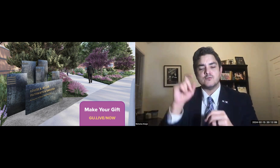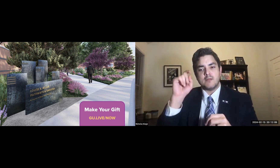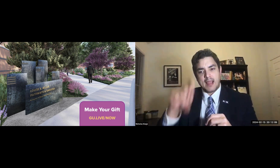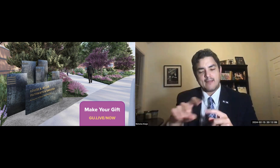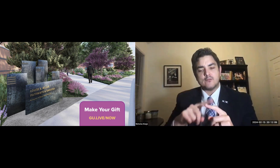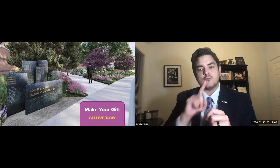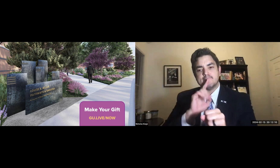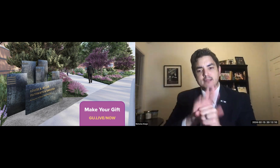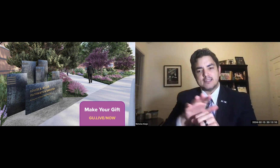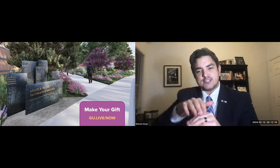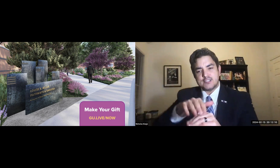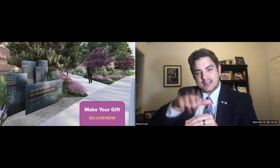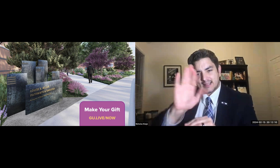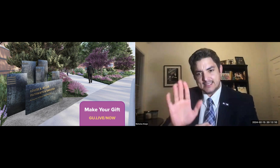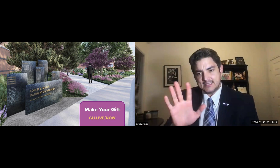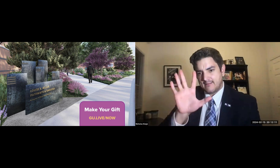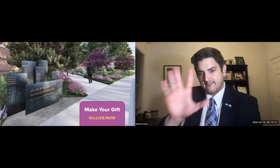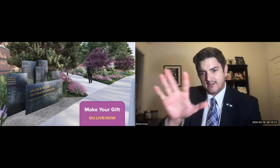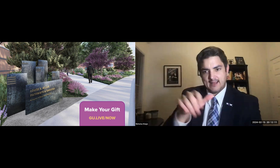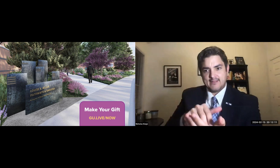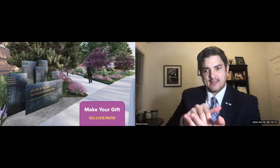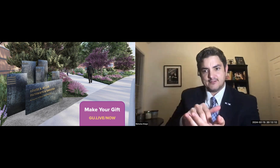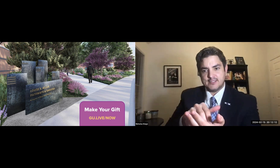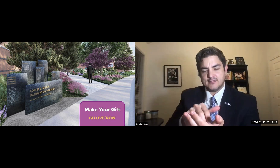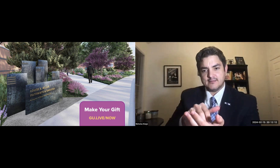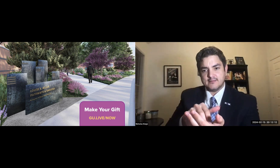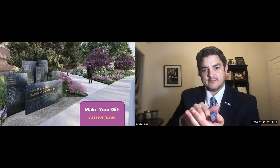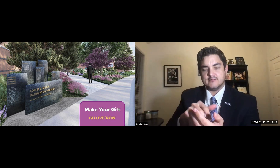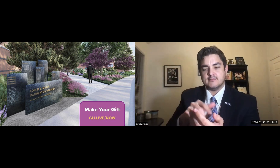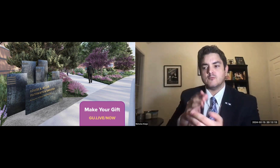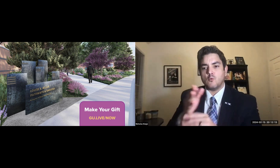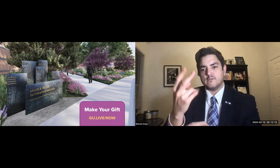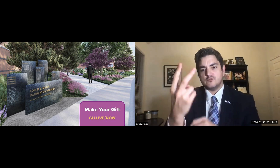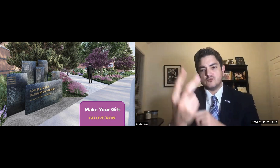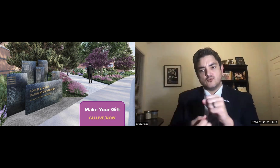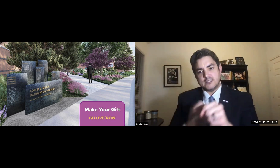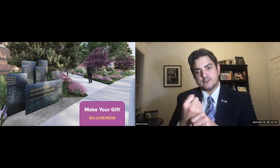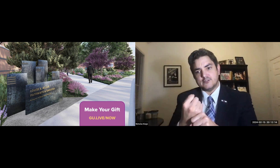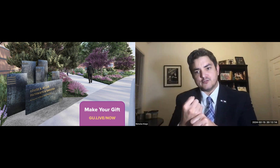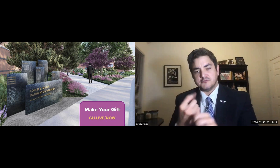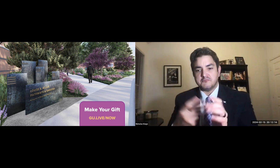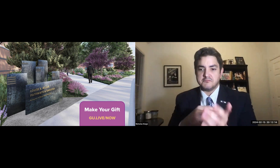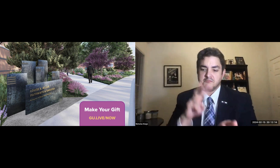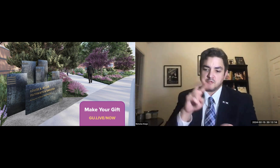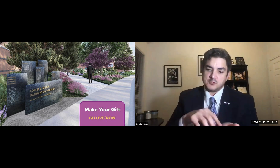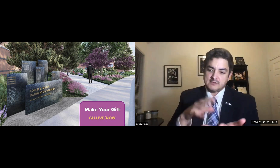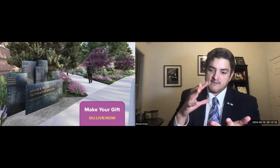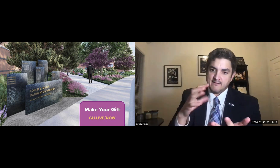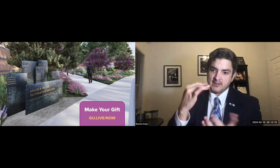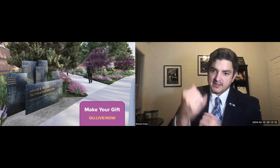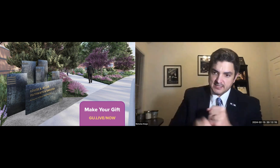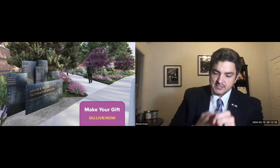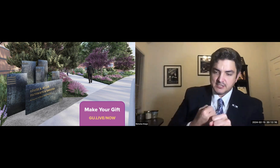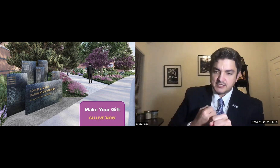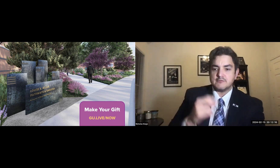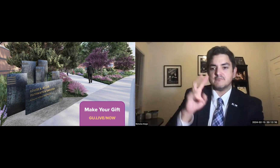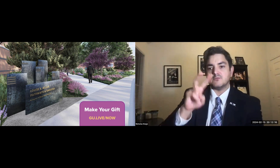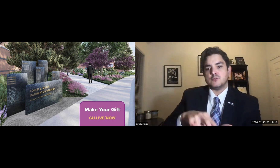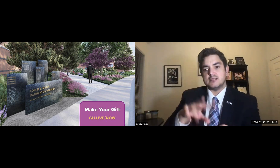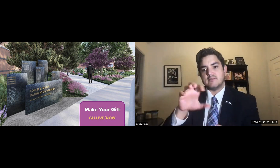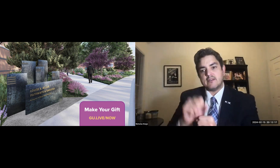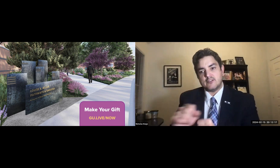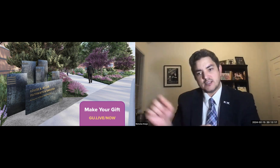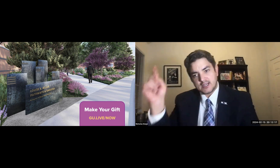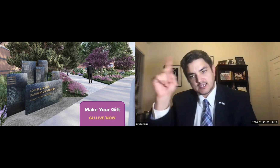So in order to get that matching fund, someone would have to commit to at least $5,000 over a 2-year